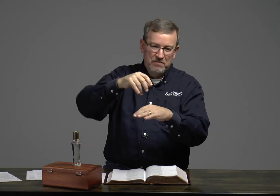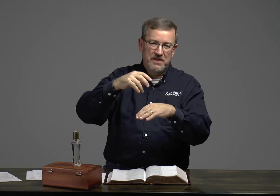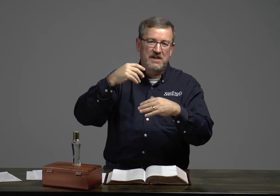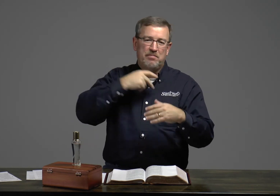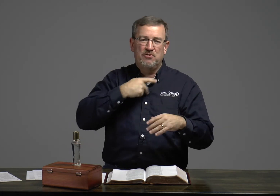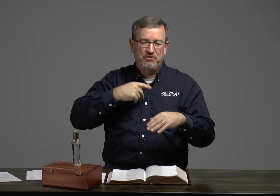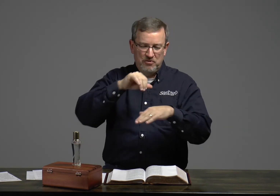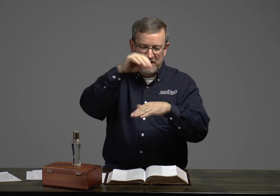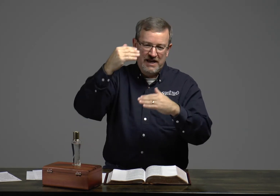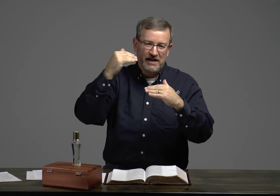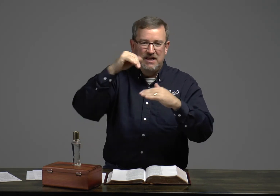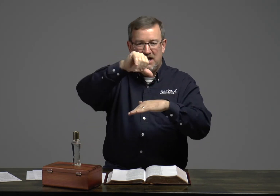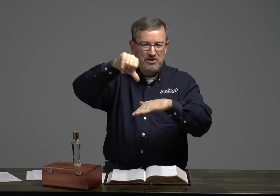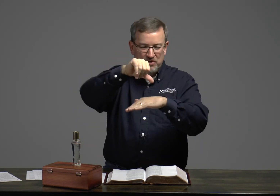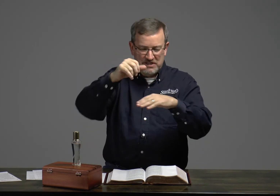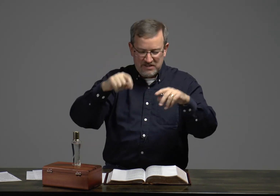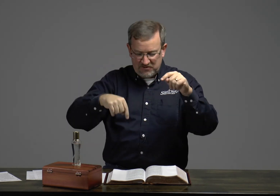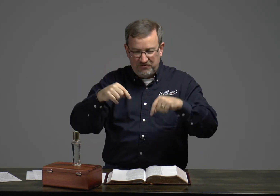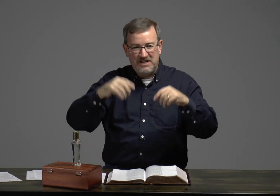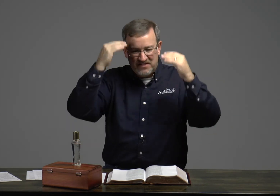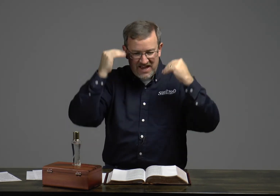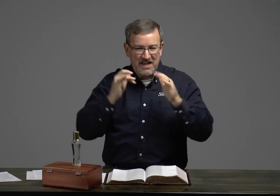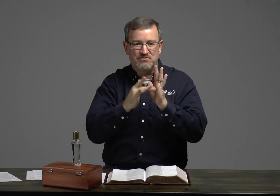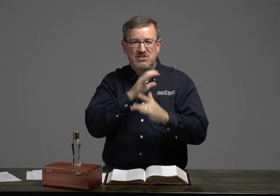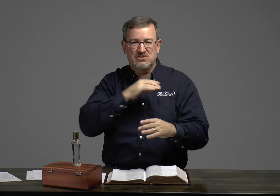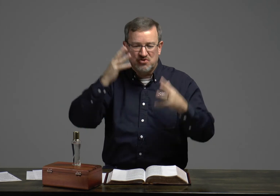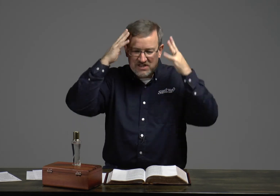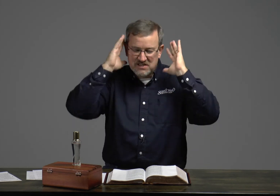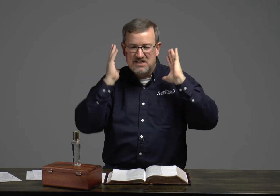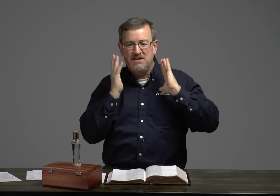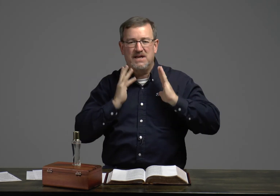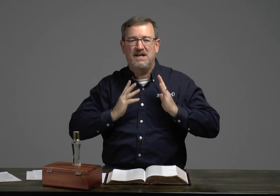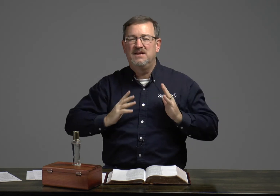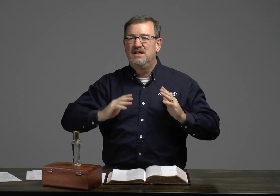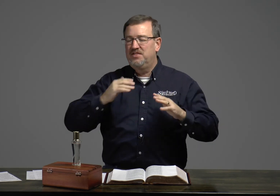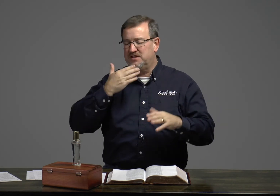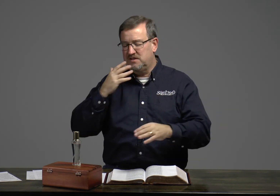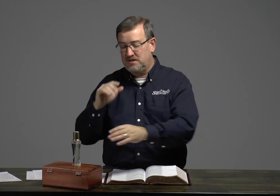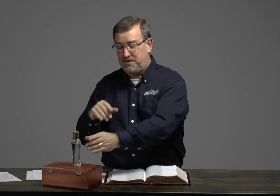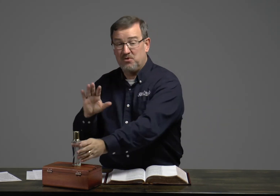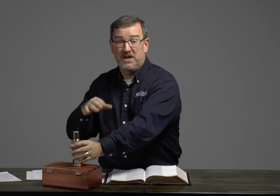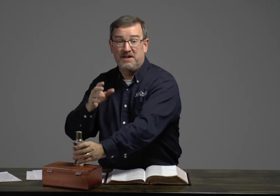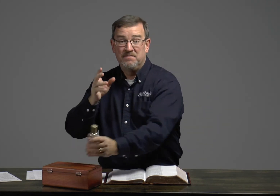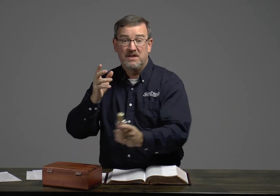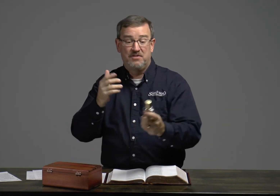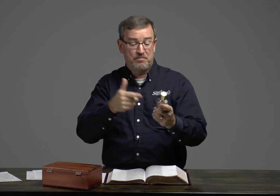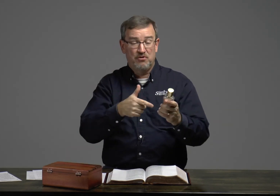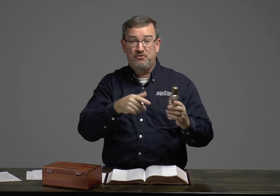the perfume and anointed the feet and the head of Jesus Christ, and it came down, that, by the way, the perfume